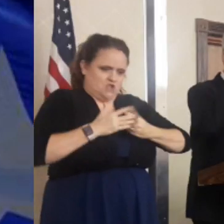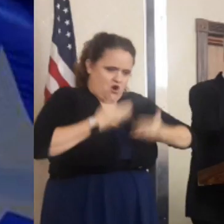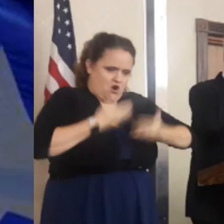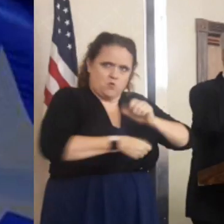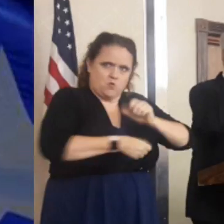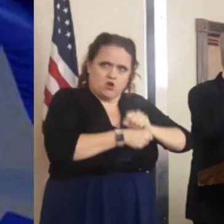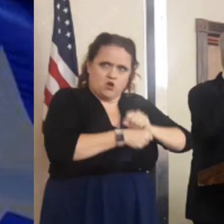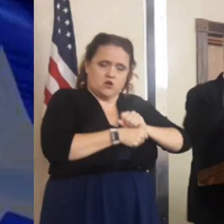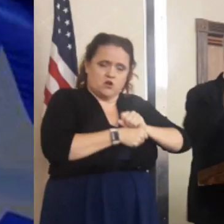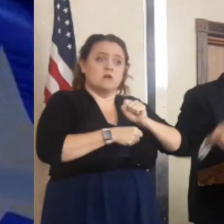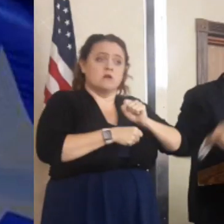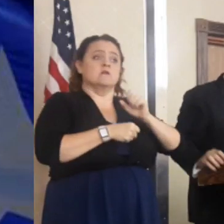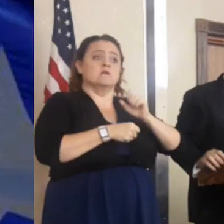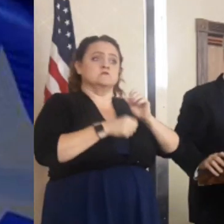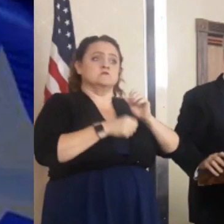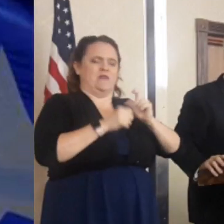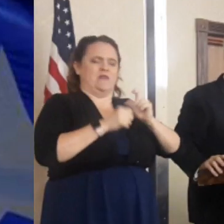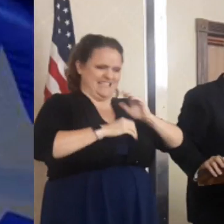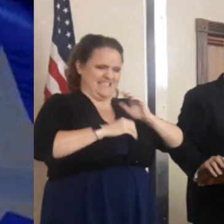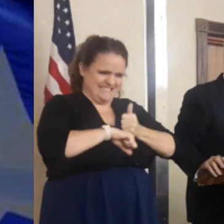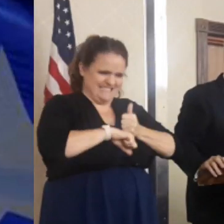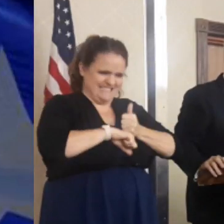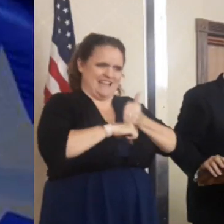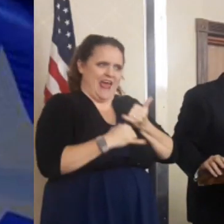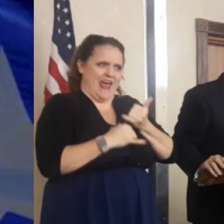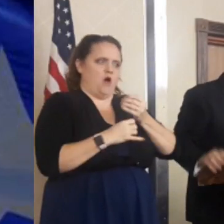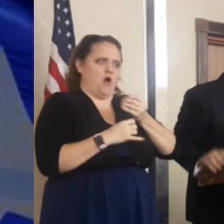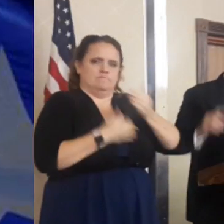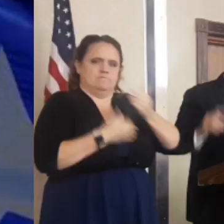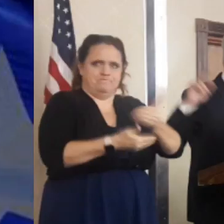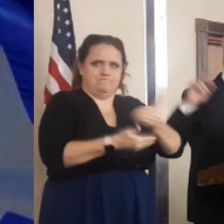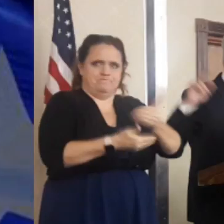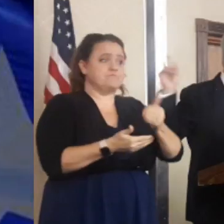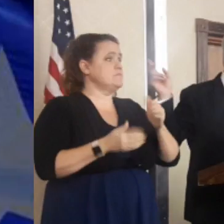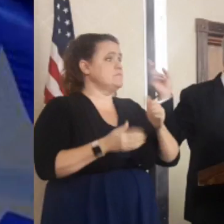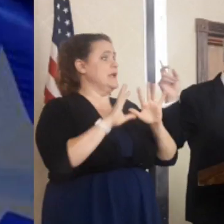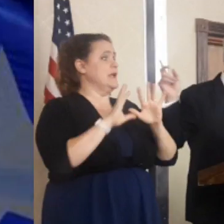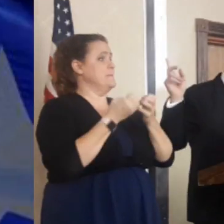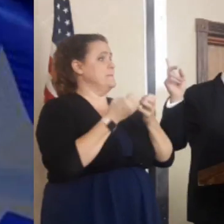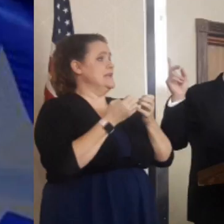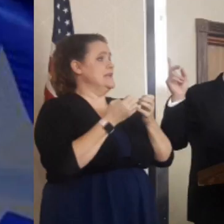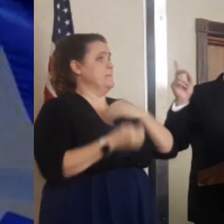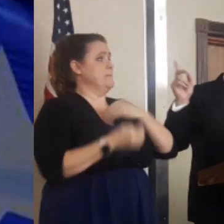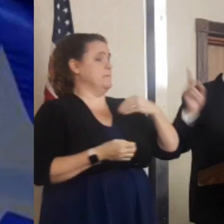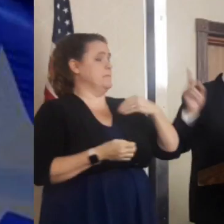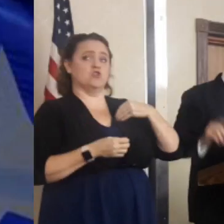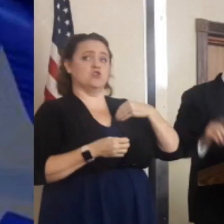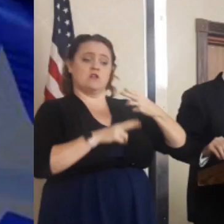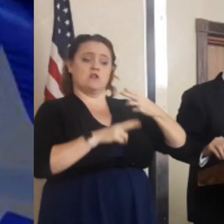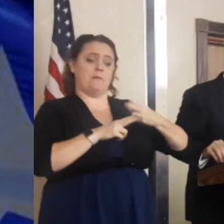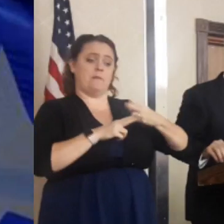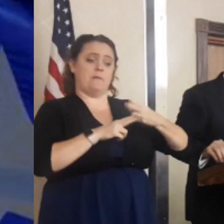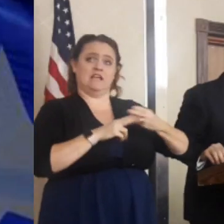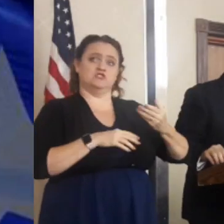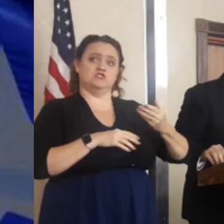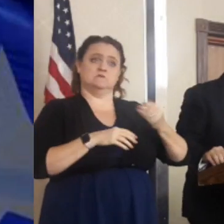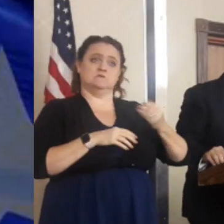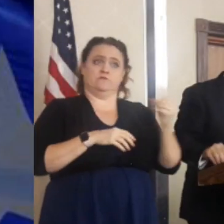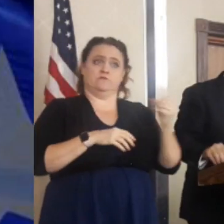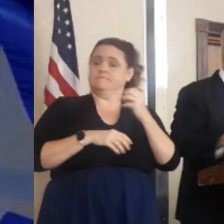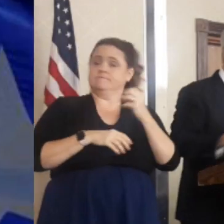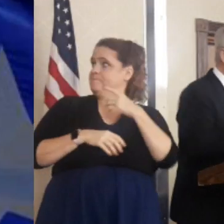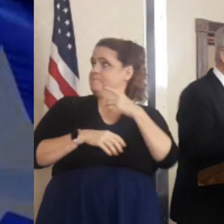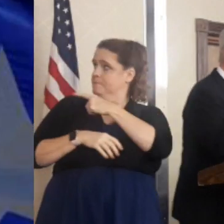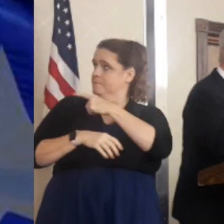by establishing these now. While my committee member nominations get up on the projector, I will go ahead and